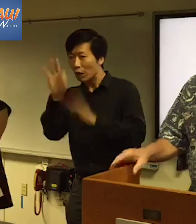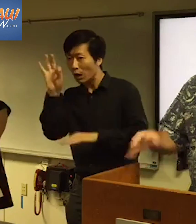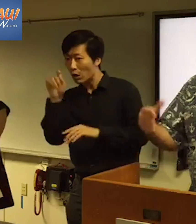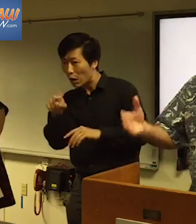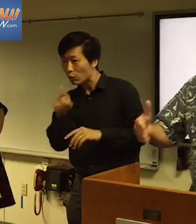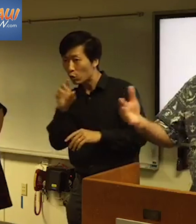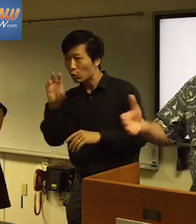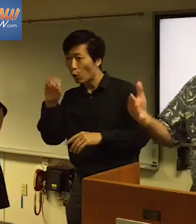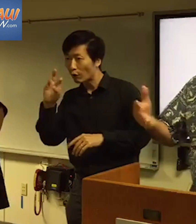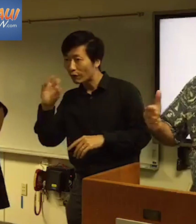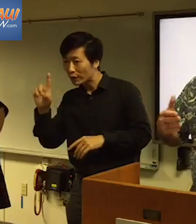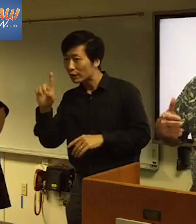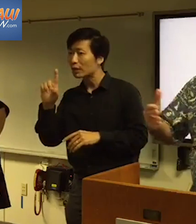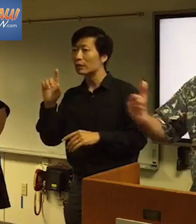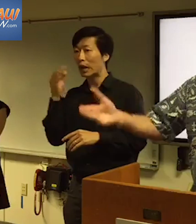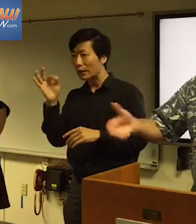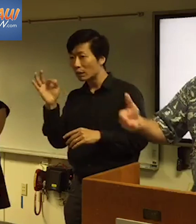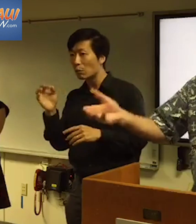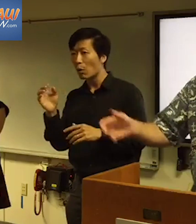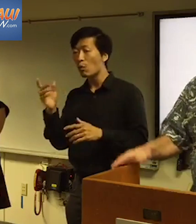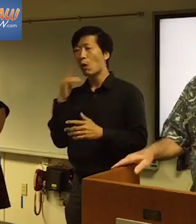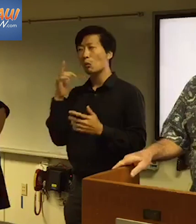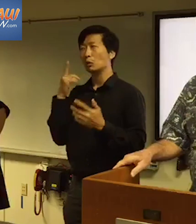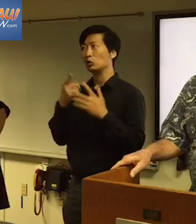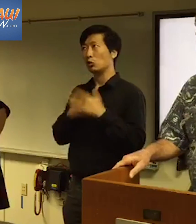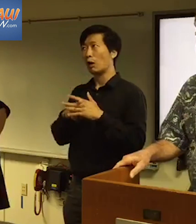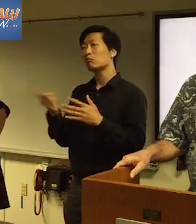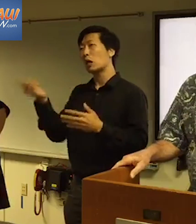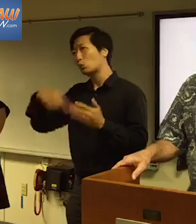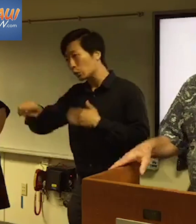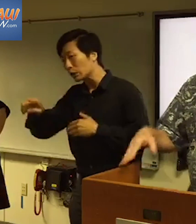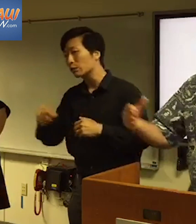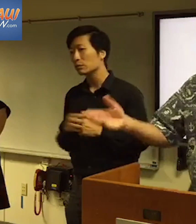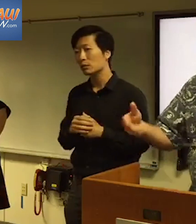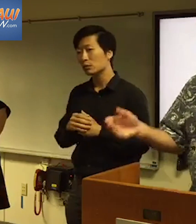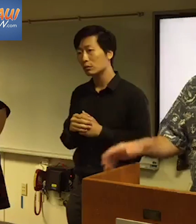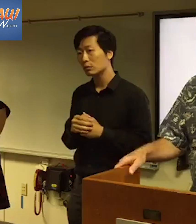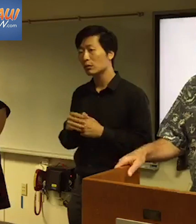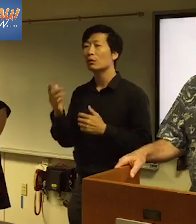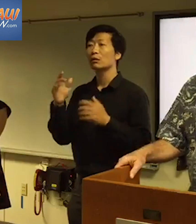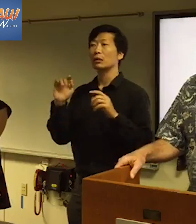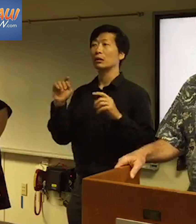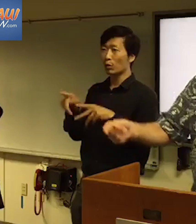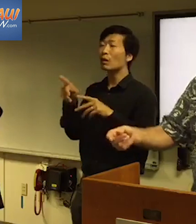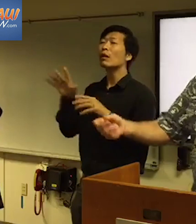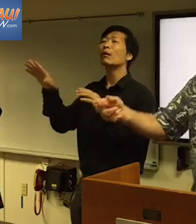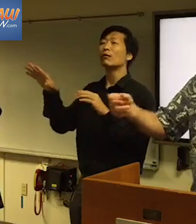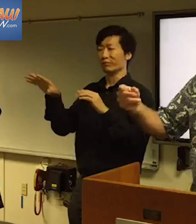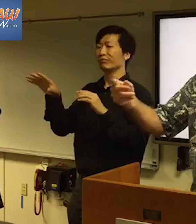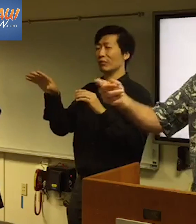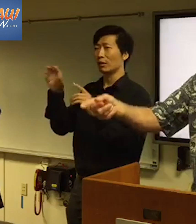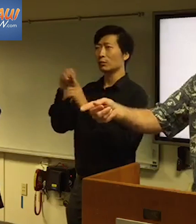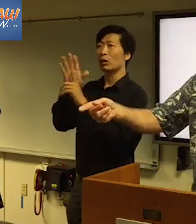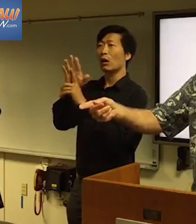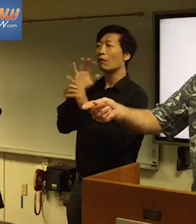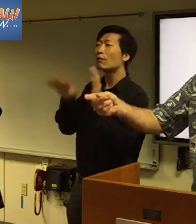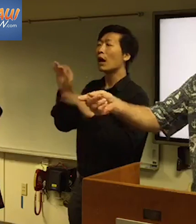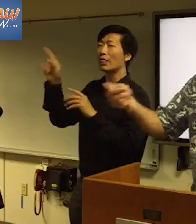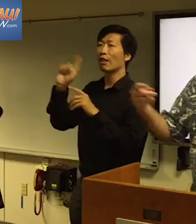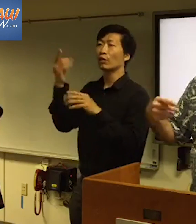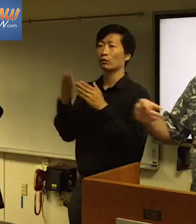those individuals who are here, contacting them, asking them about contacts, and we will have a lot more to offer